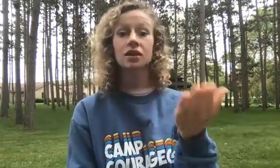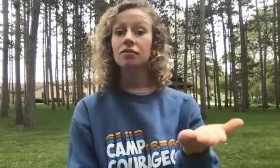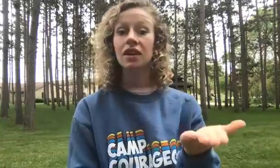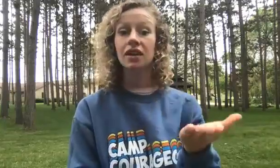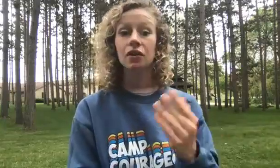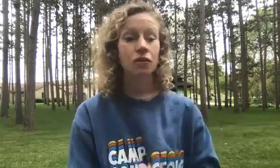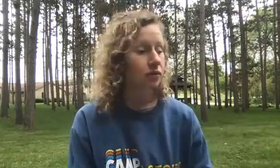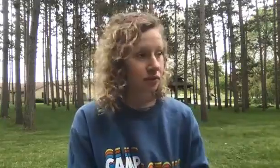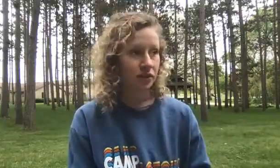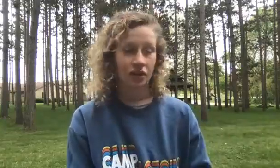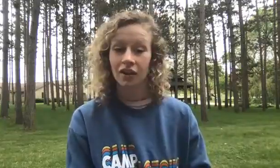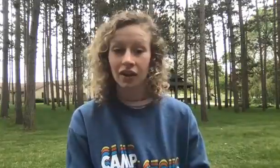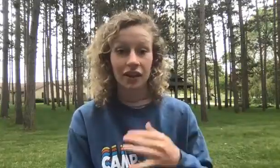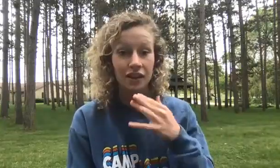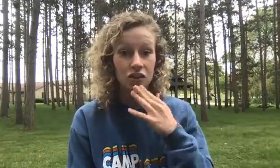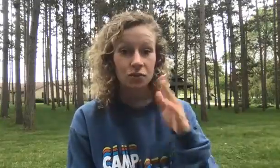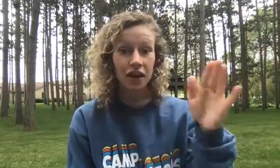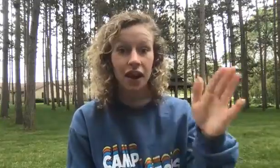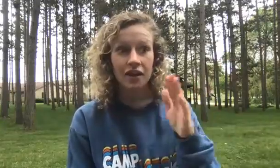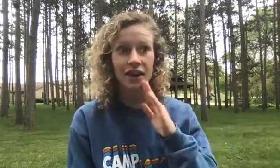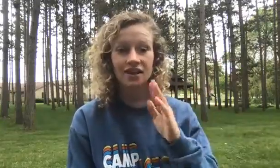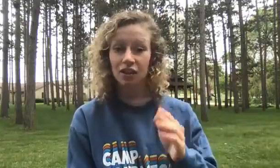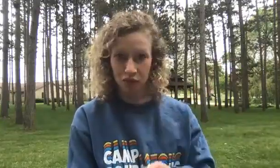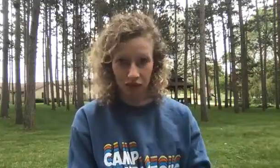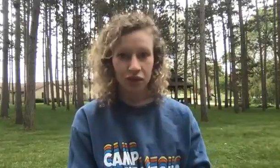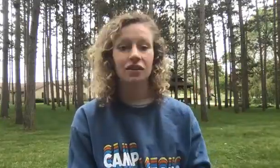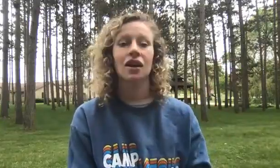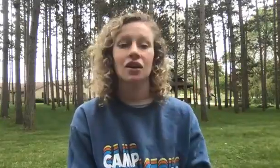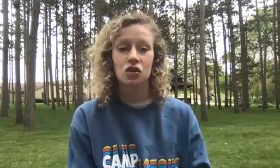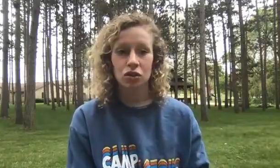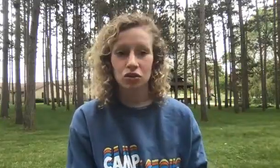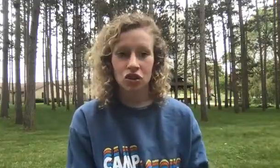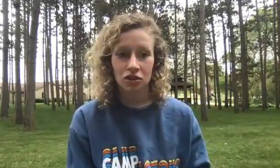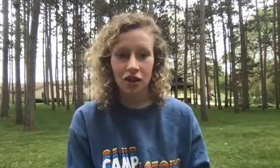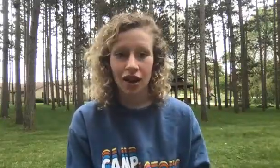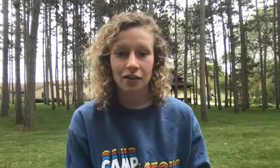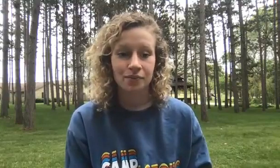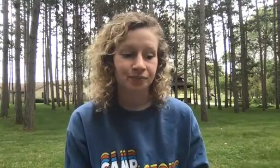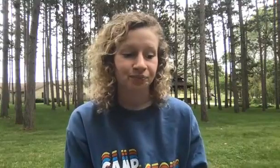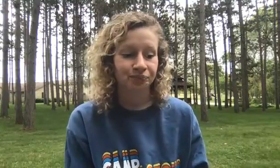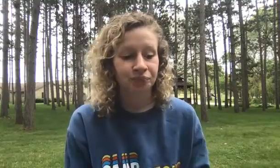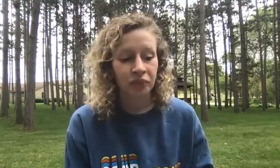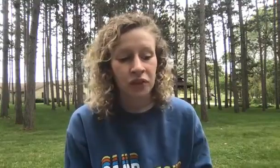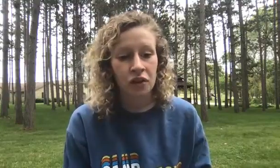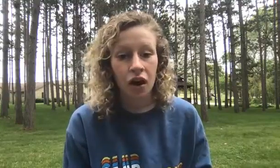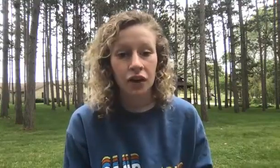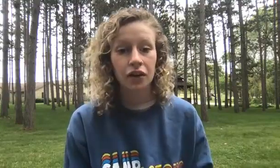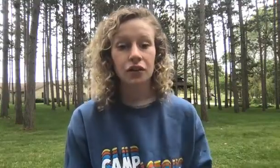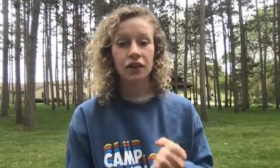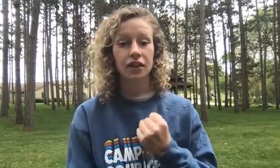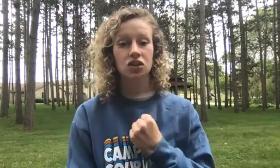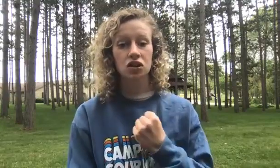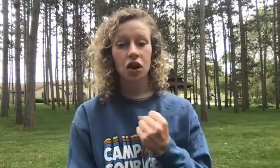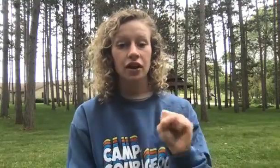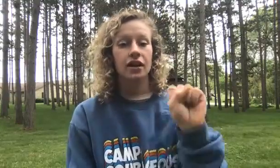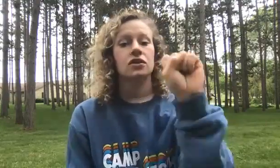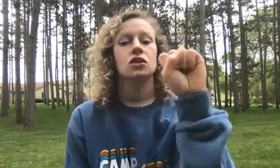thank you. And they can just make eye contact with you and acknowledge you and shake their head. Another thing is sorry. So I'm going to